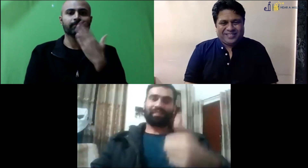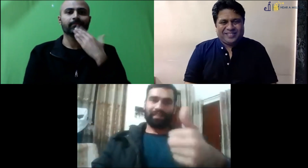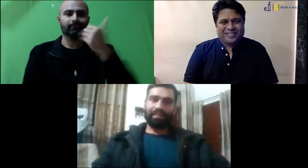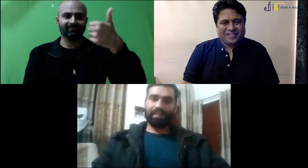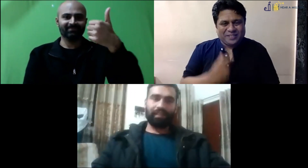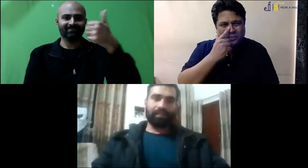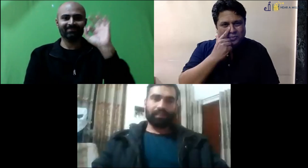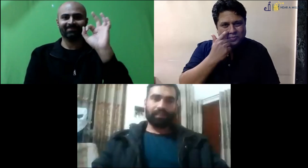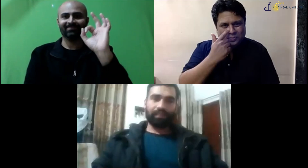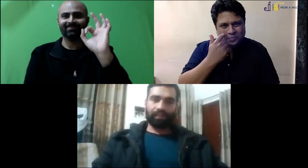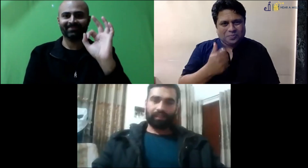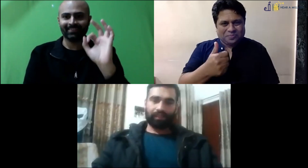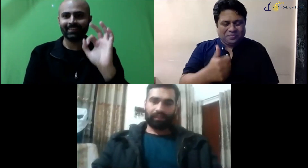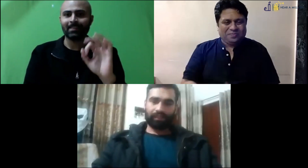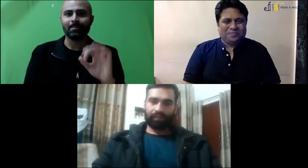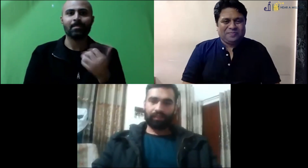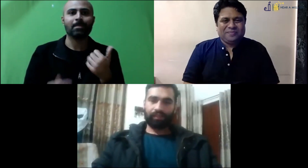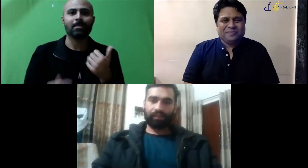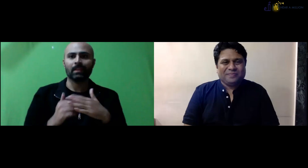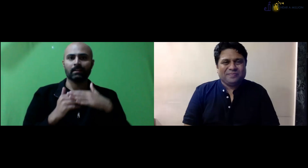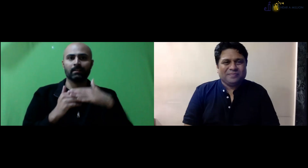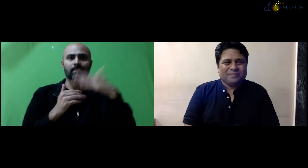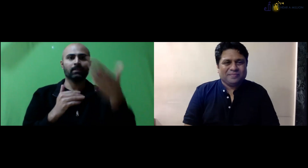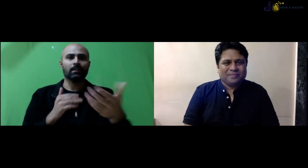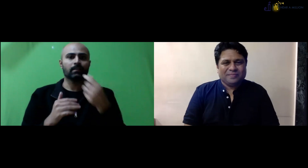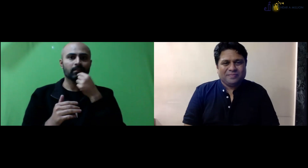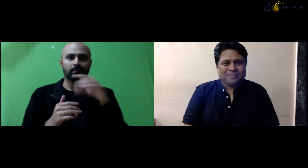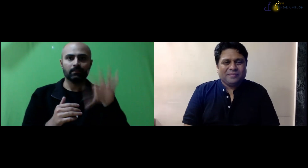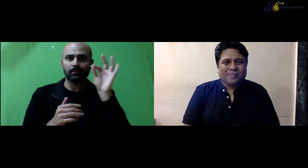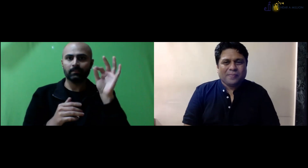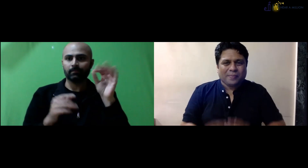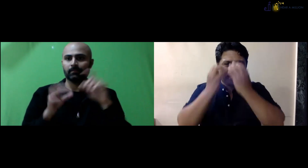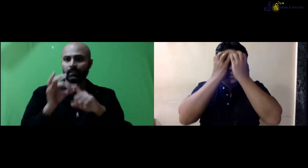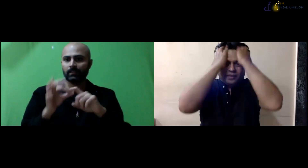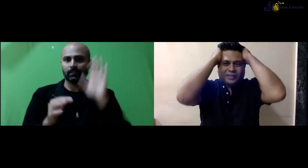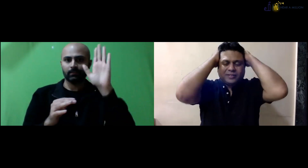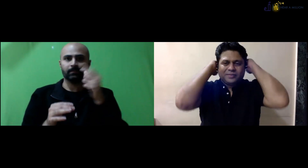we have more in this. Okay, great. Thank you.